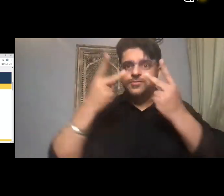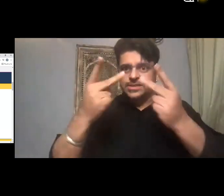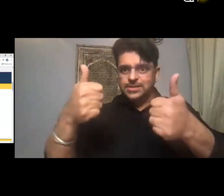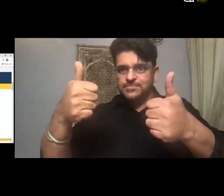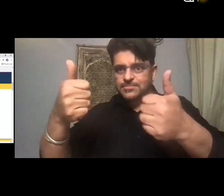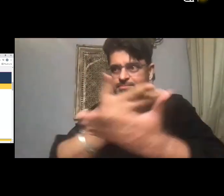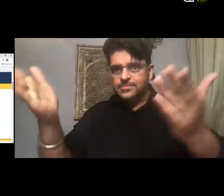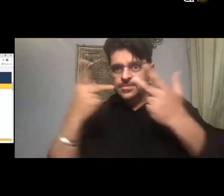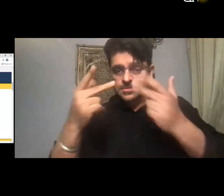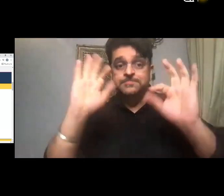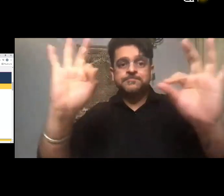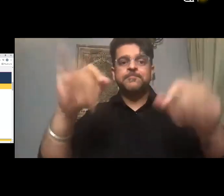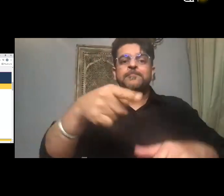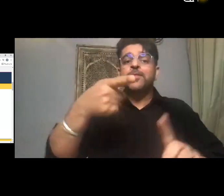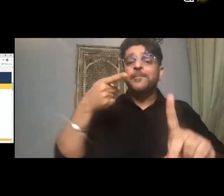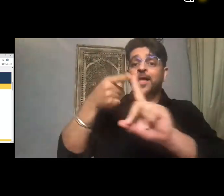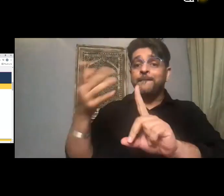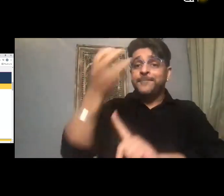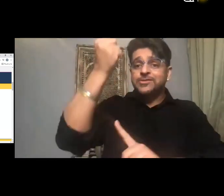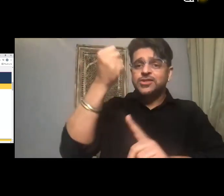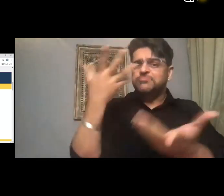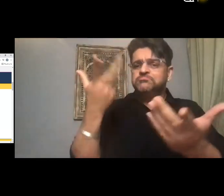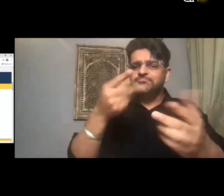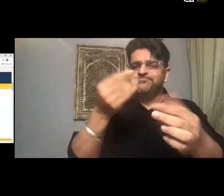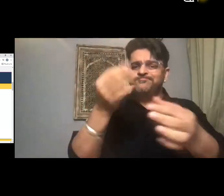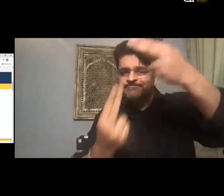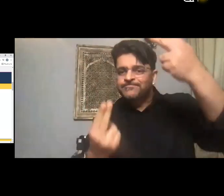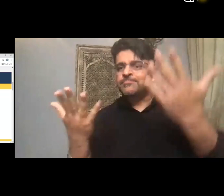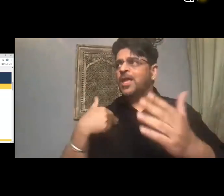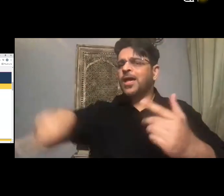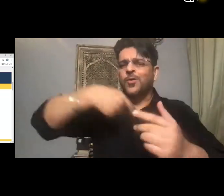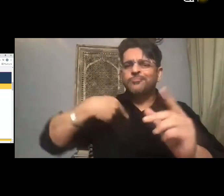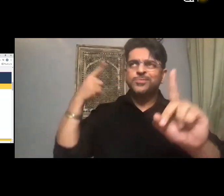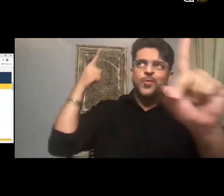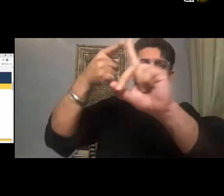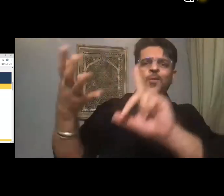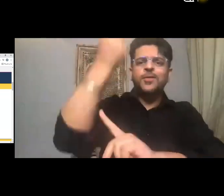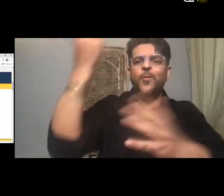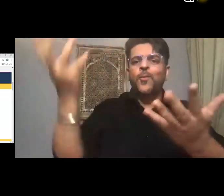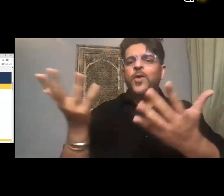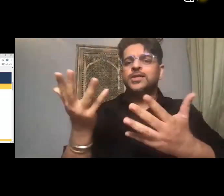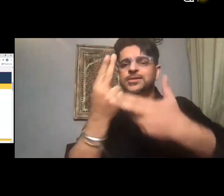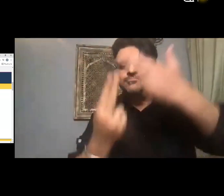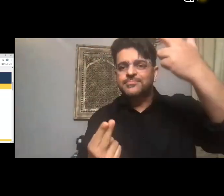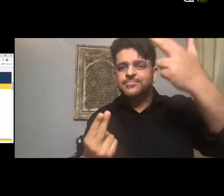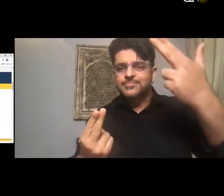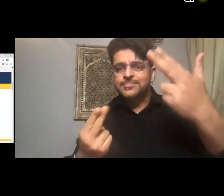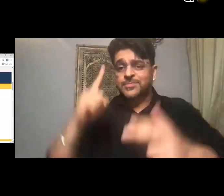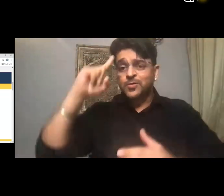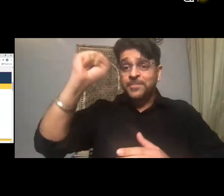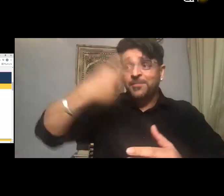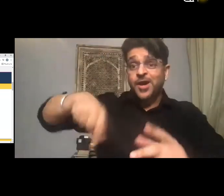Yeah, great. I hope you all can see now. So the mission, our goal, what is our